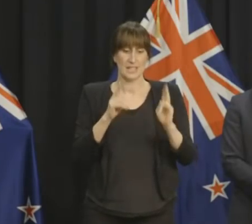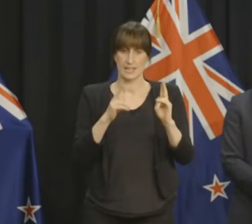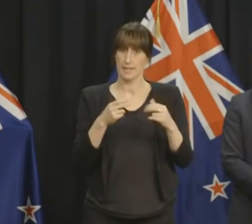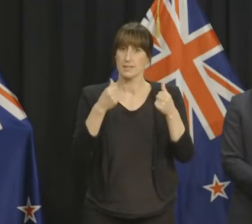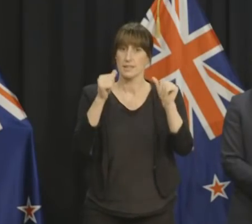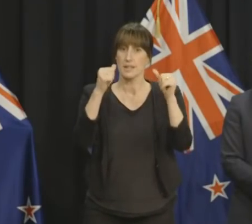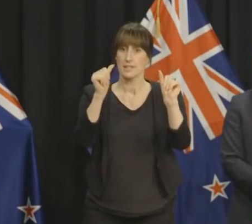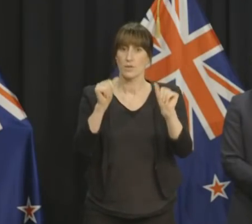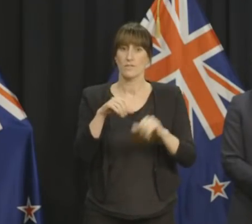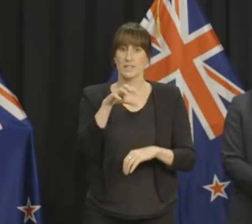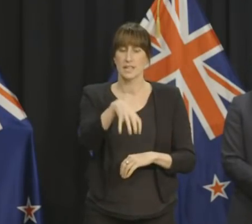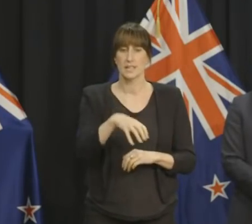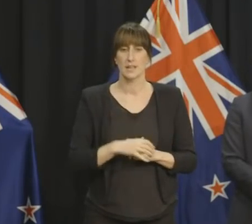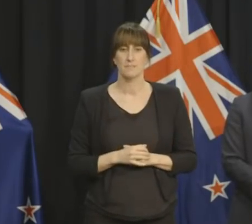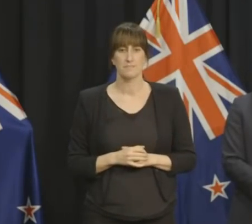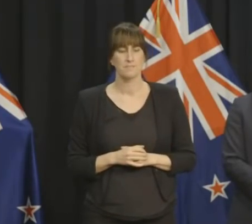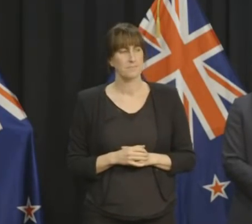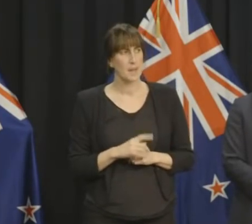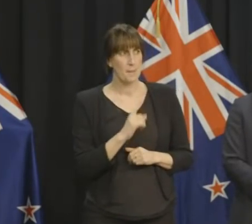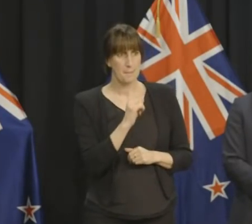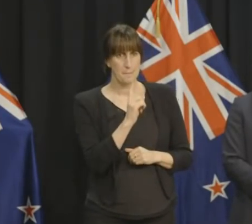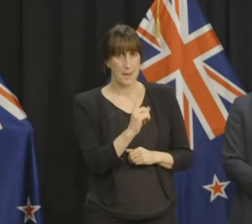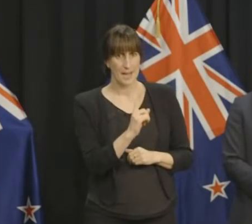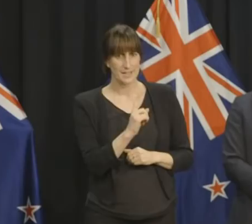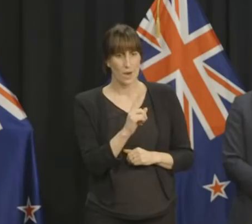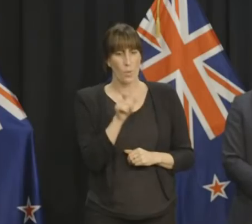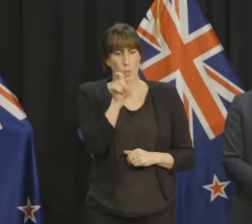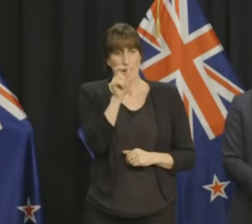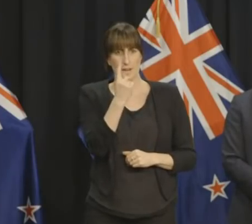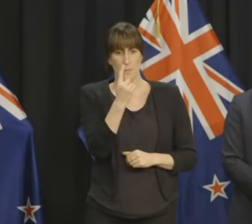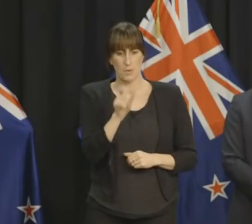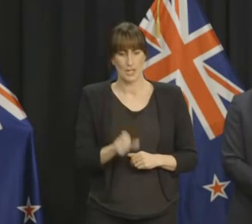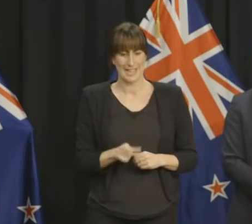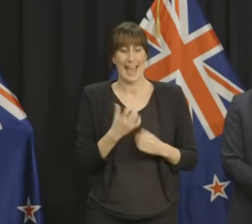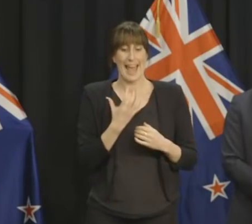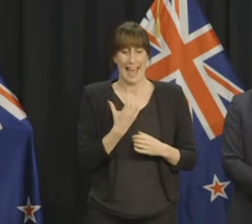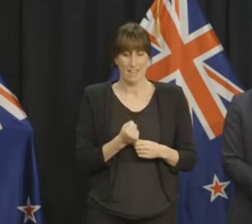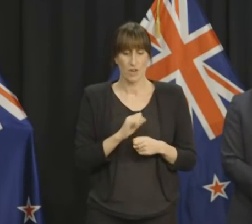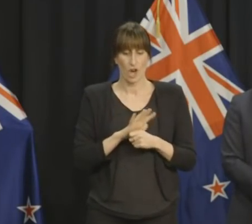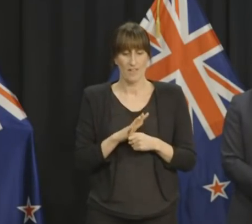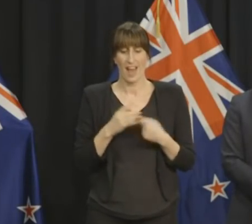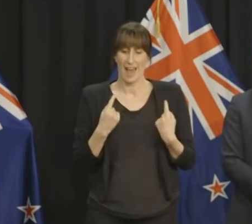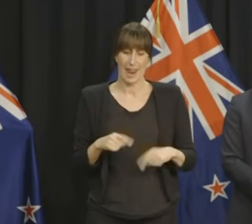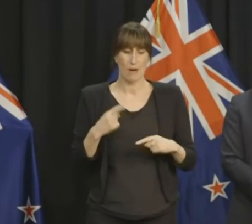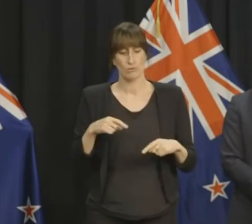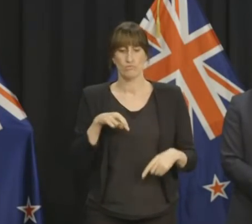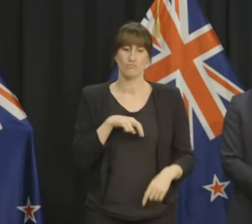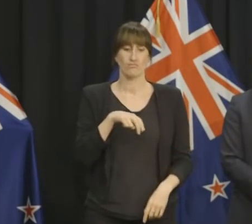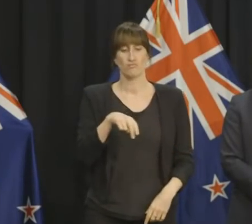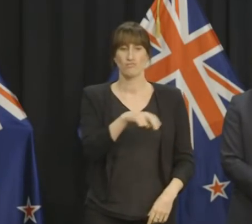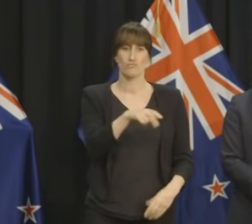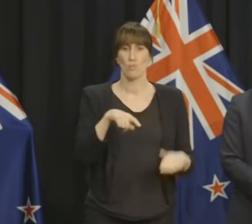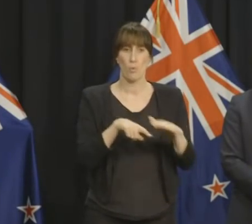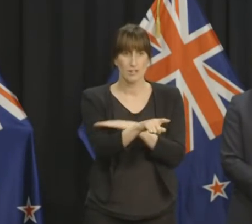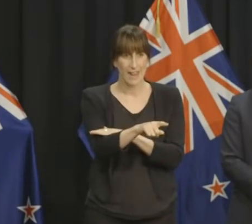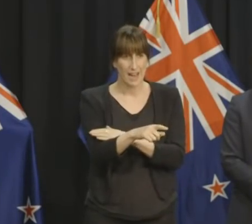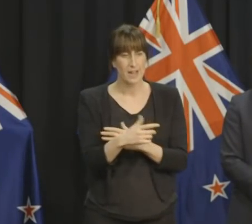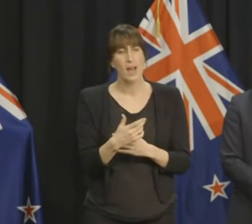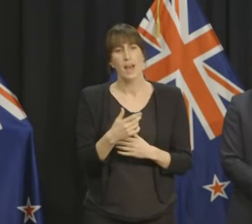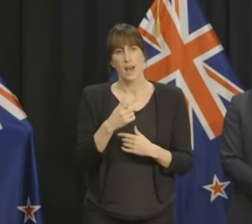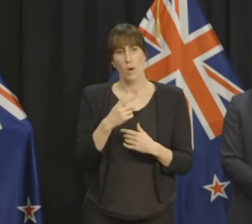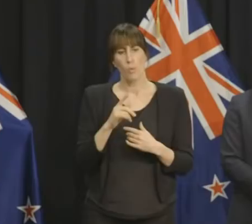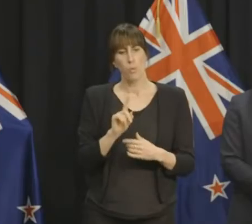A positive case is just able to wander out. What assurances can you give to permanent residents of that building that they're going